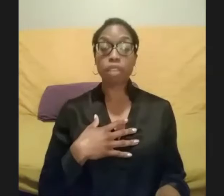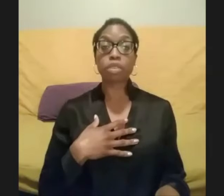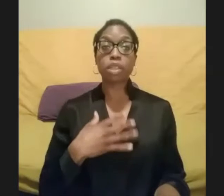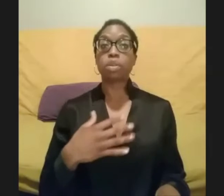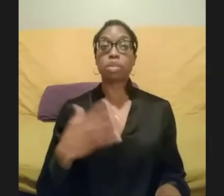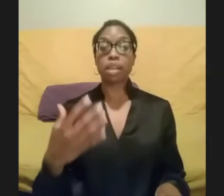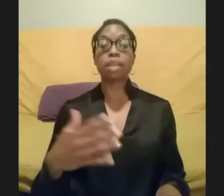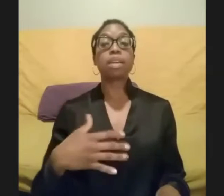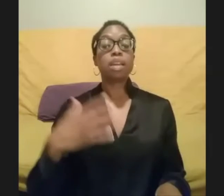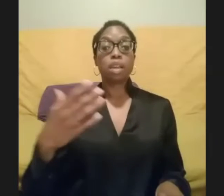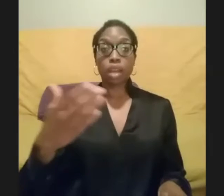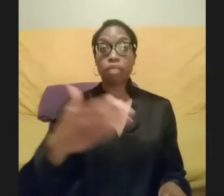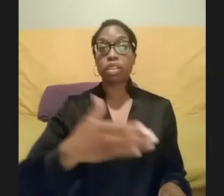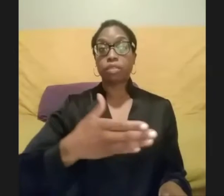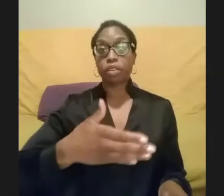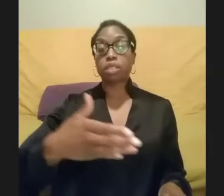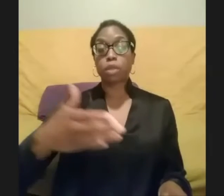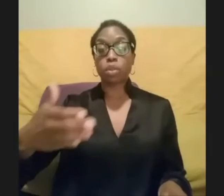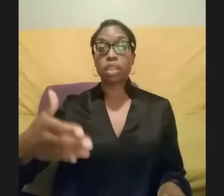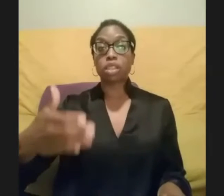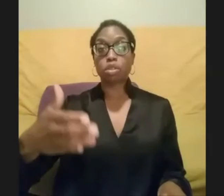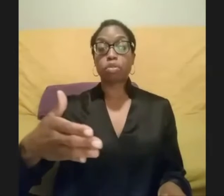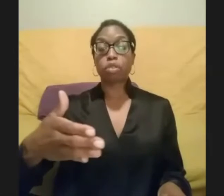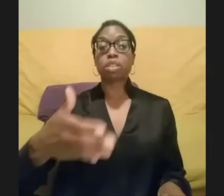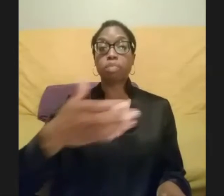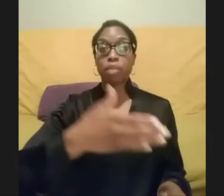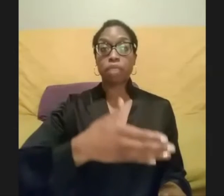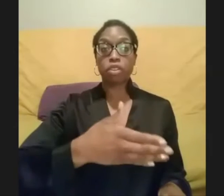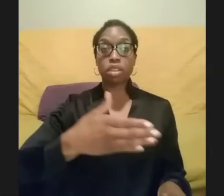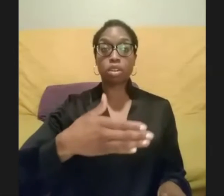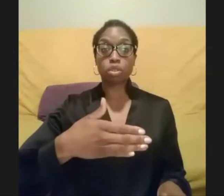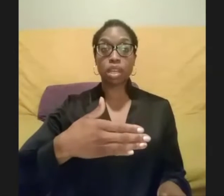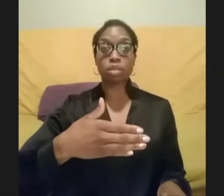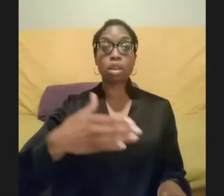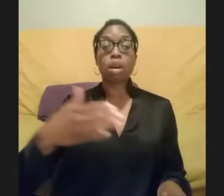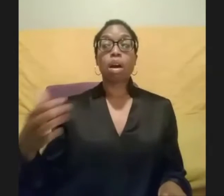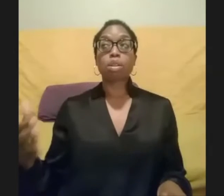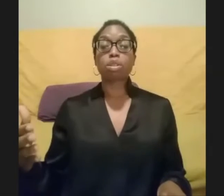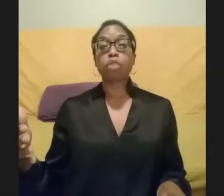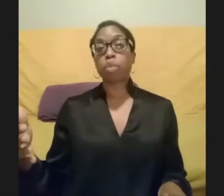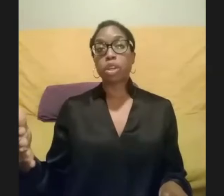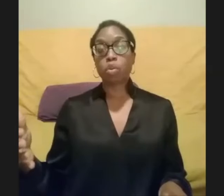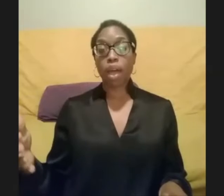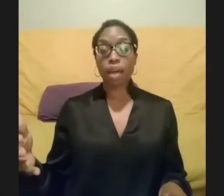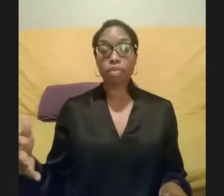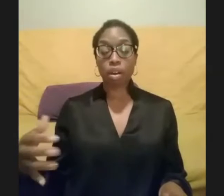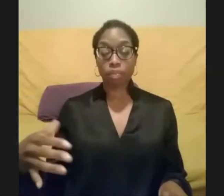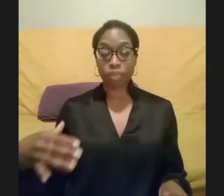so I do understand kind of the difference between the two versus the mammogram versus the ultrasound. Also for women who have higher